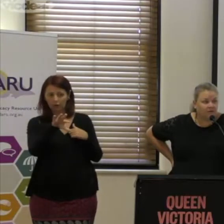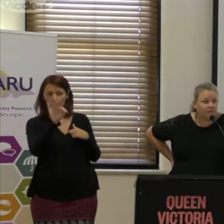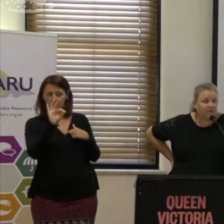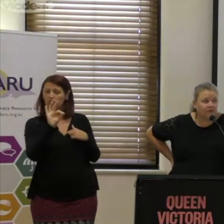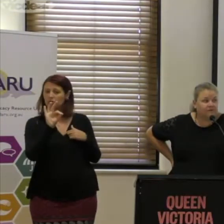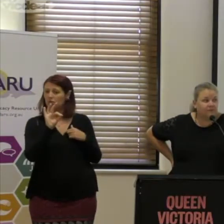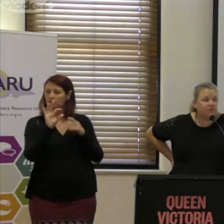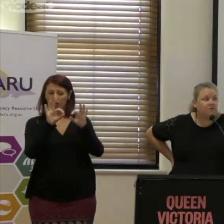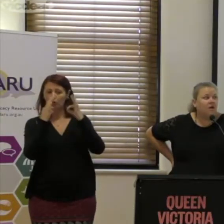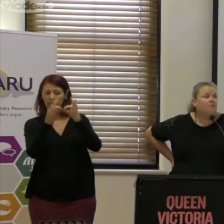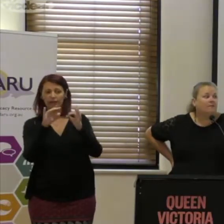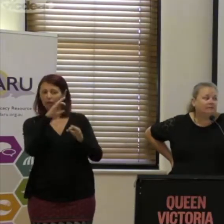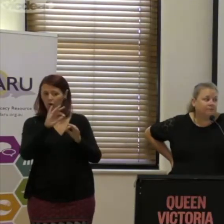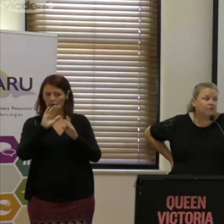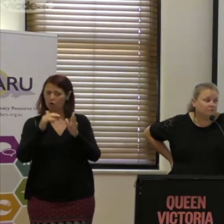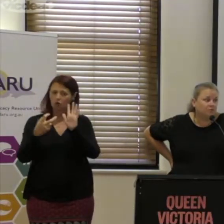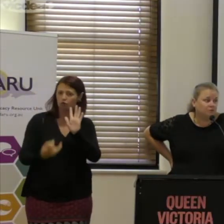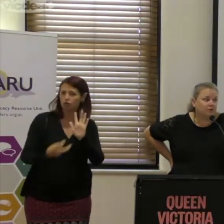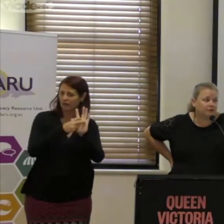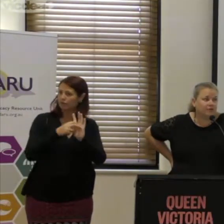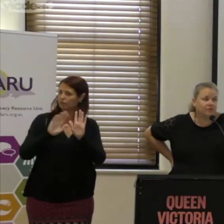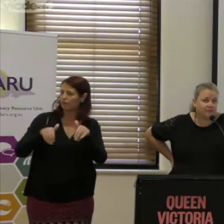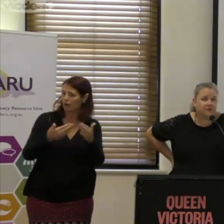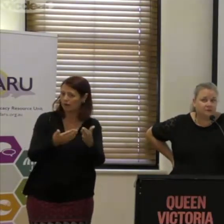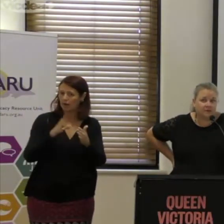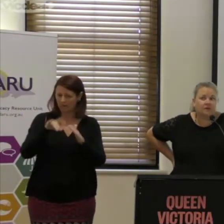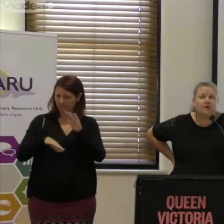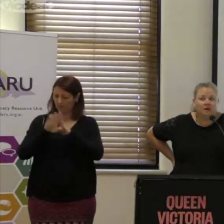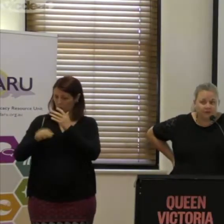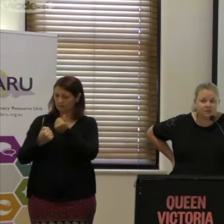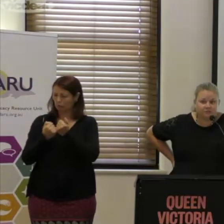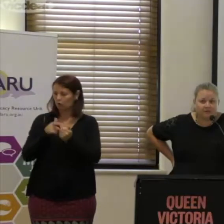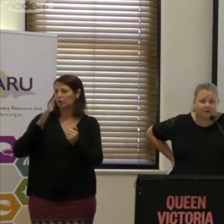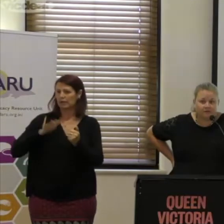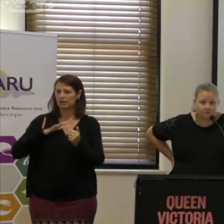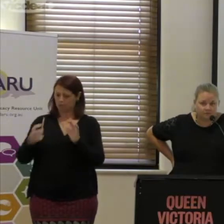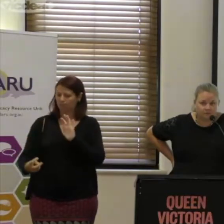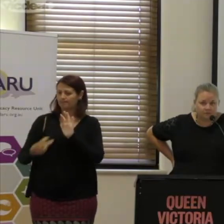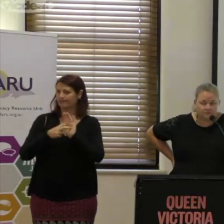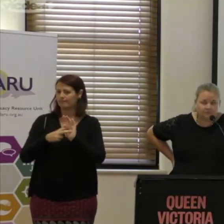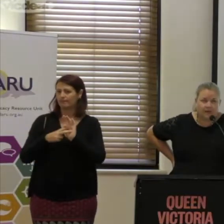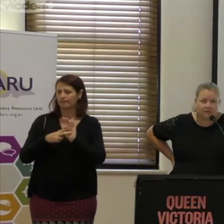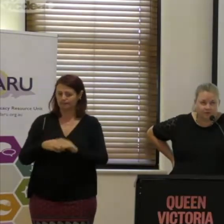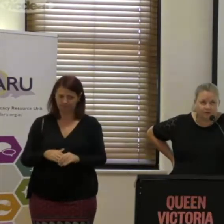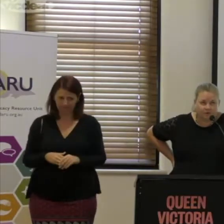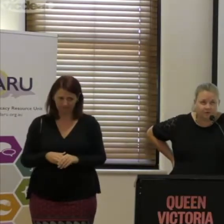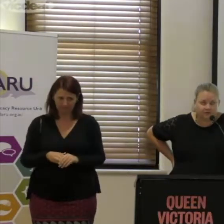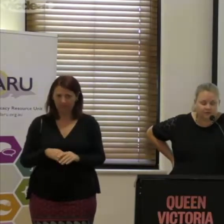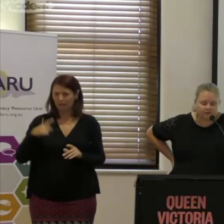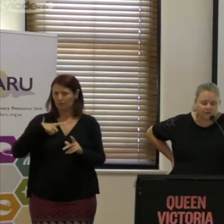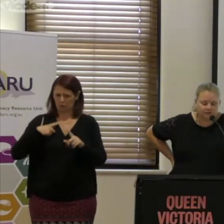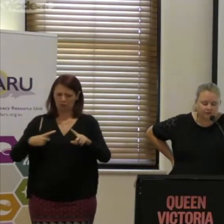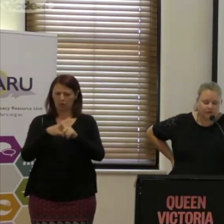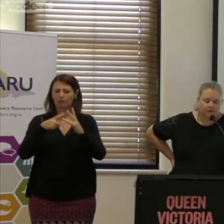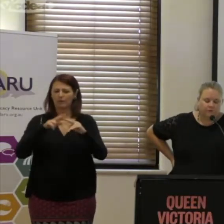registered provider of supports. But for support coordination, you're expected to be a registered provider of supports. partly because of conflict of